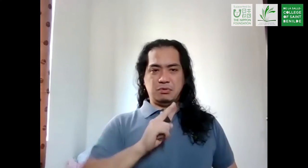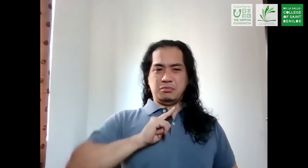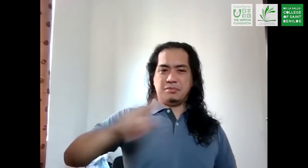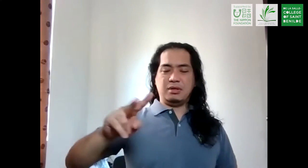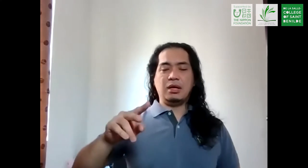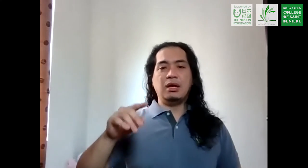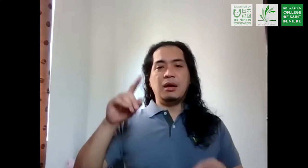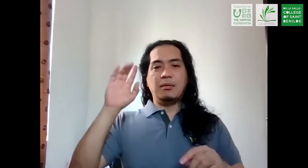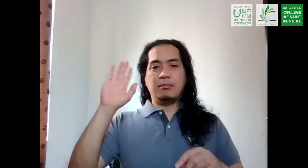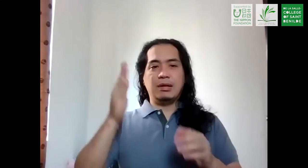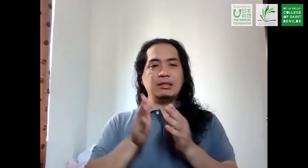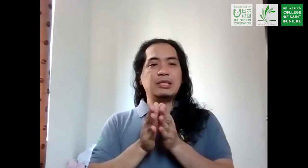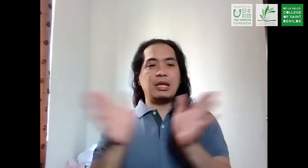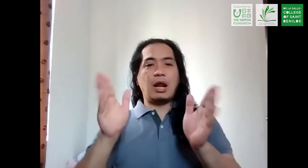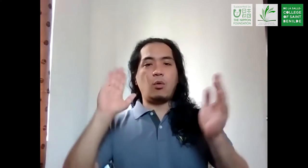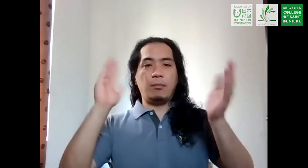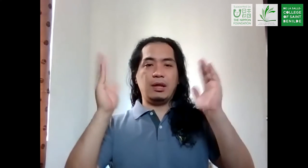So this sign